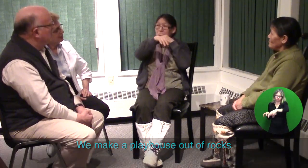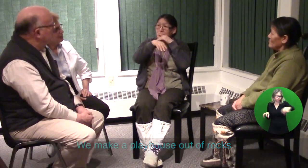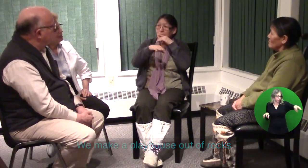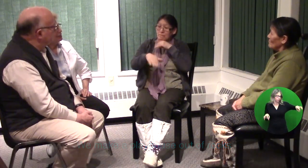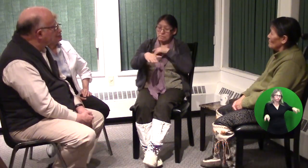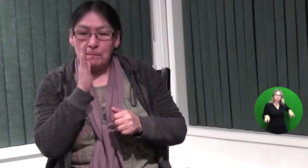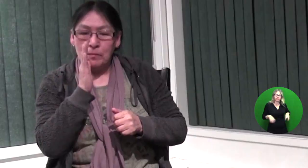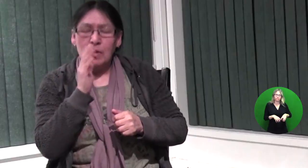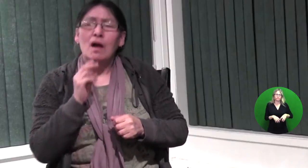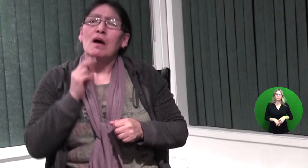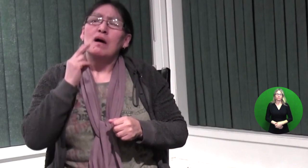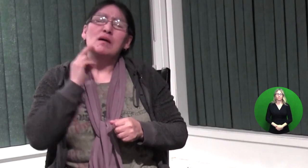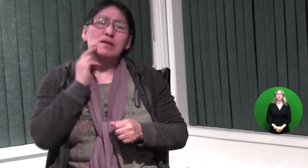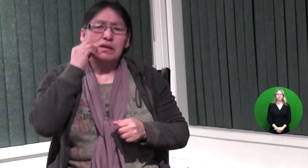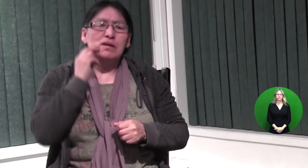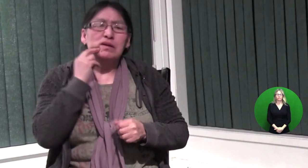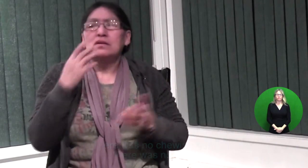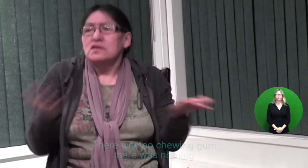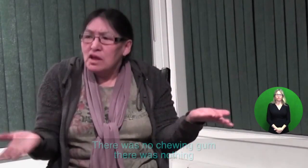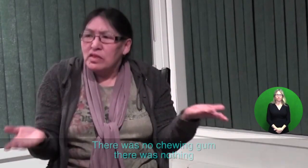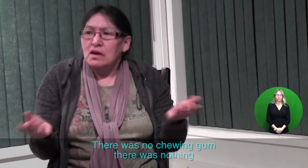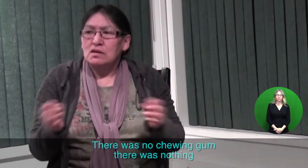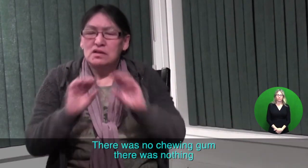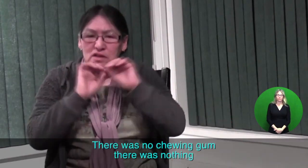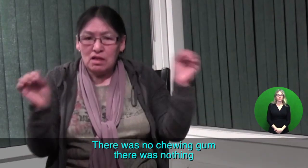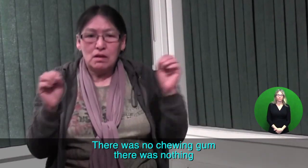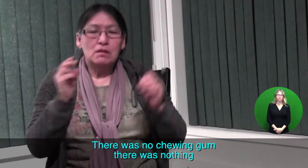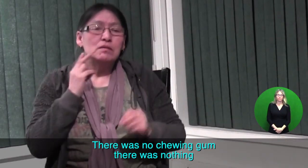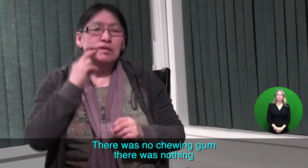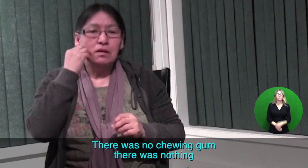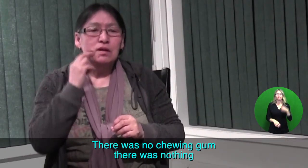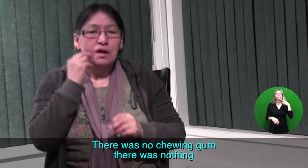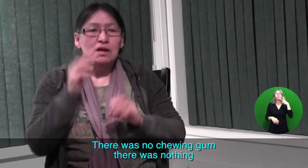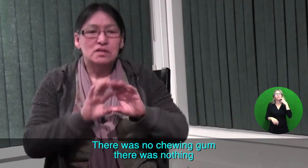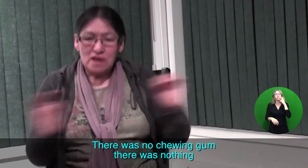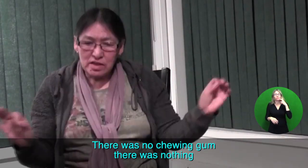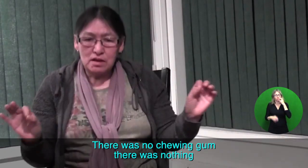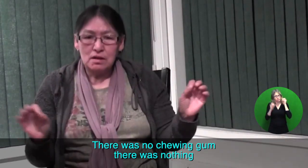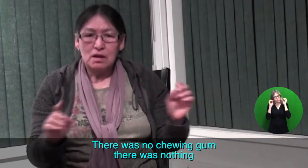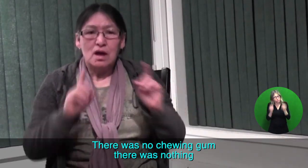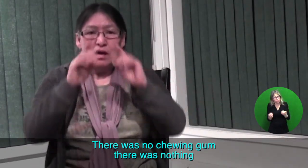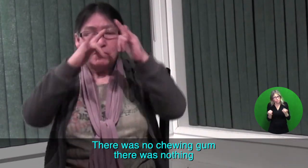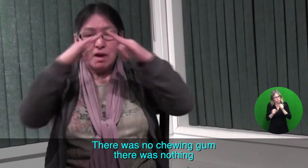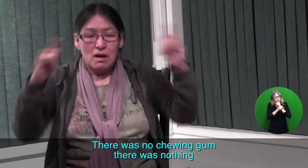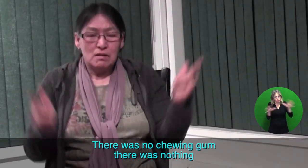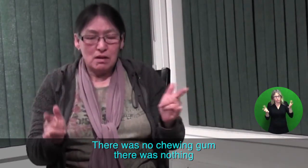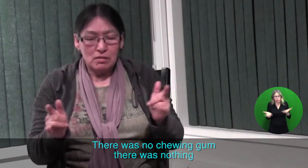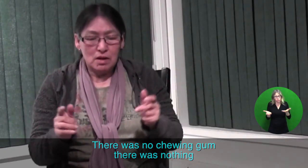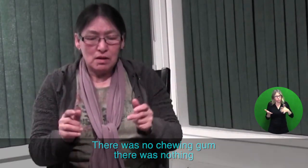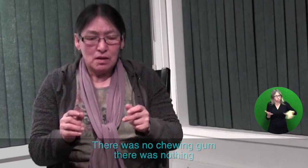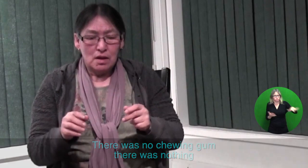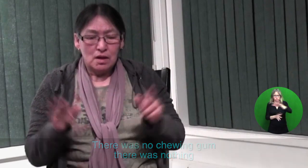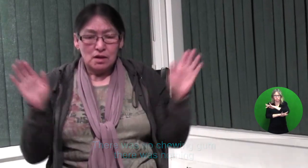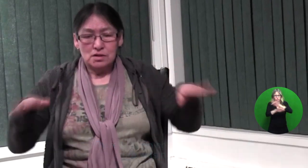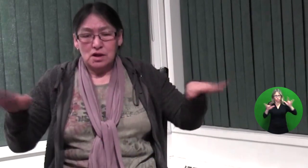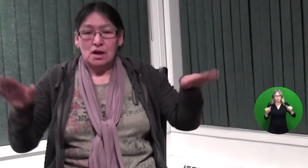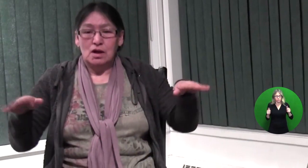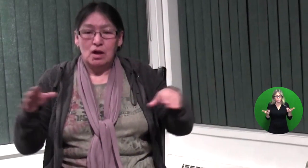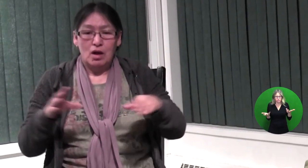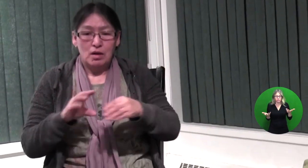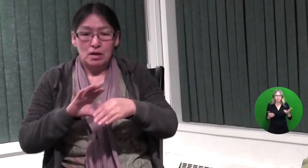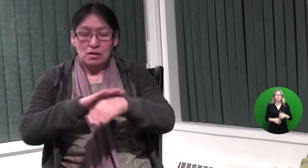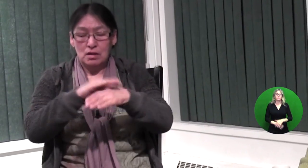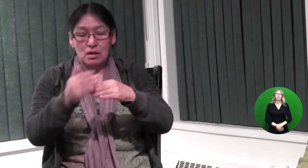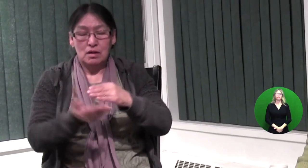Wow. Mom, there were no gums, there was nothing in a